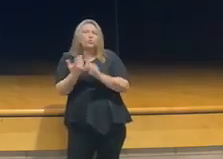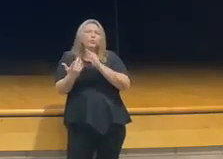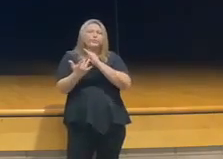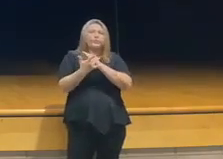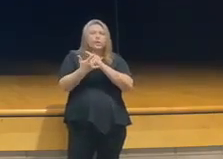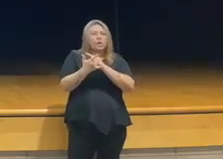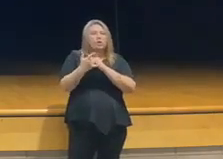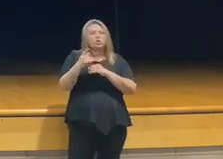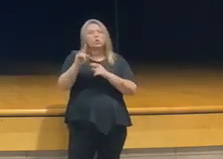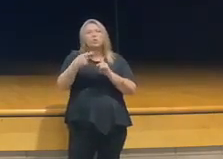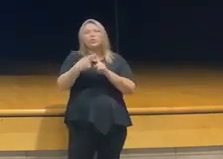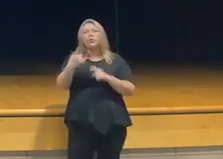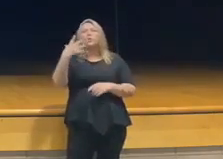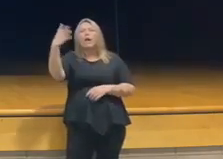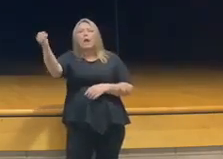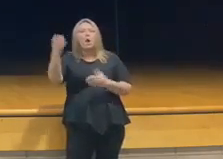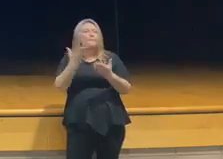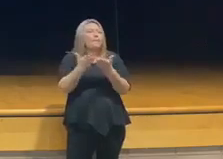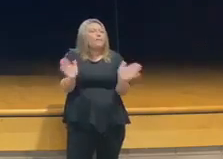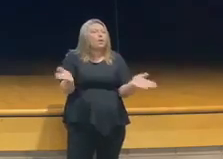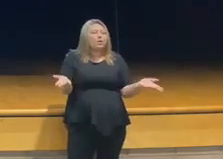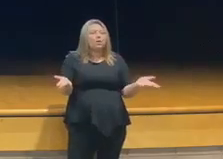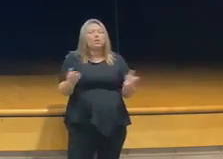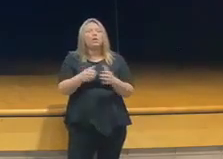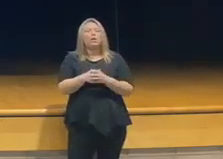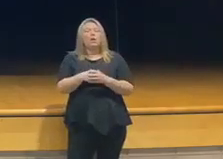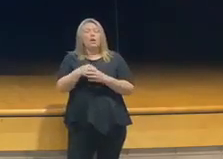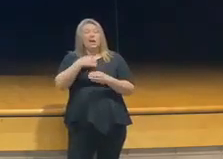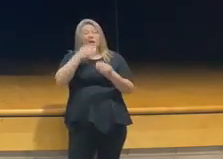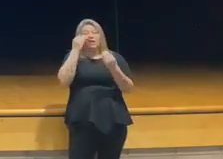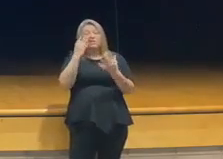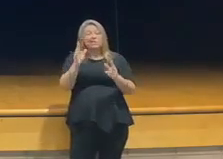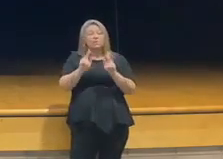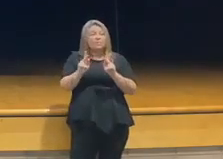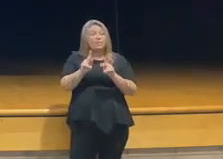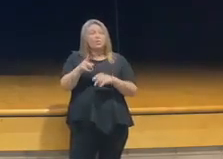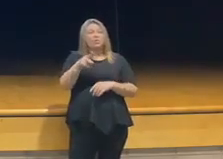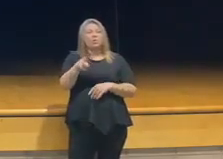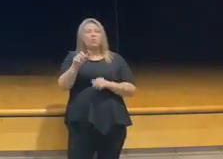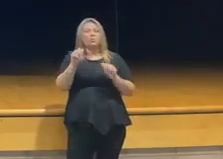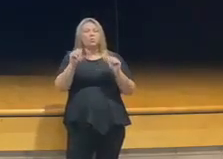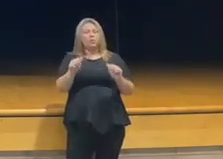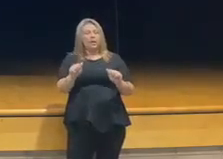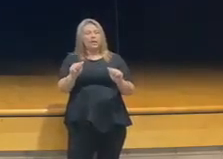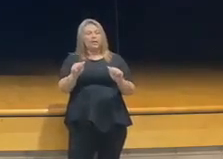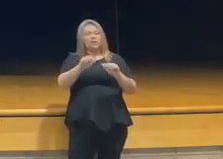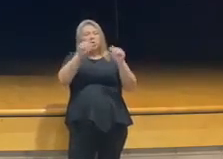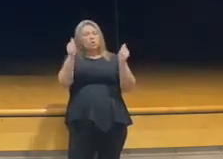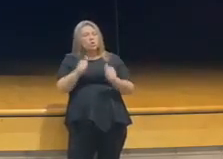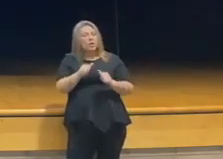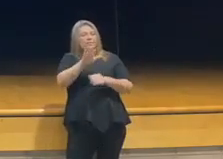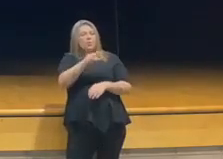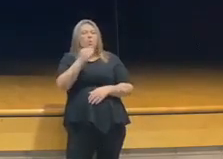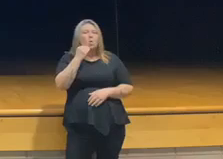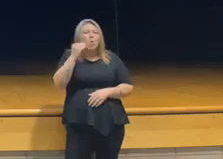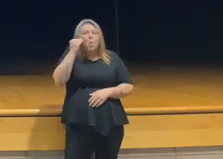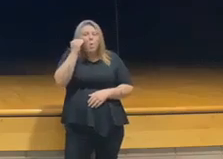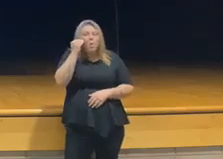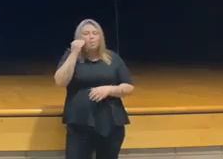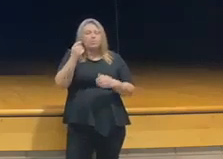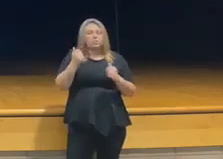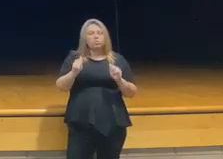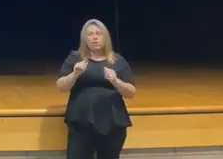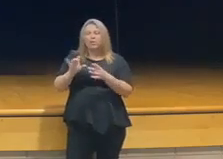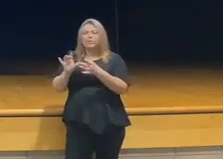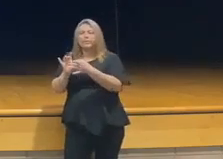public spaces. What I tell people is you can shape your space. You can shape your space to prioritize creativity and